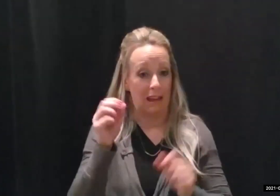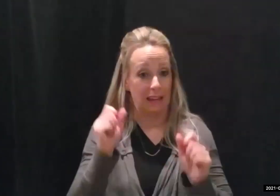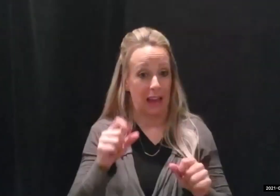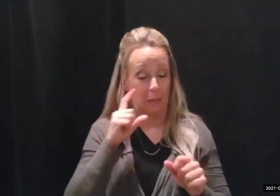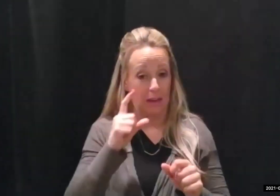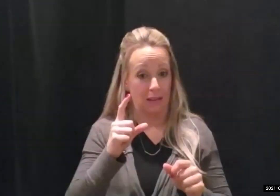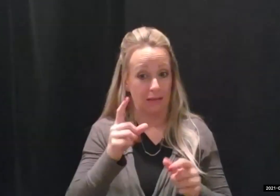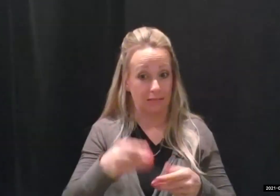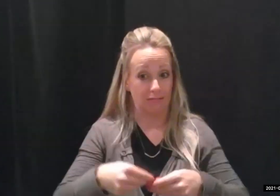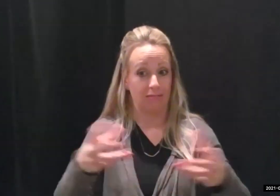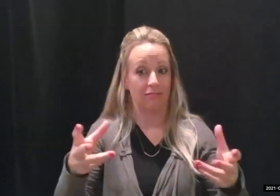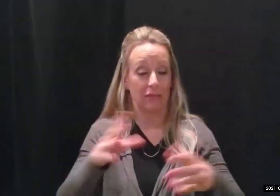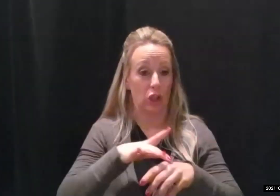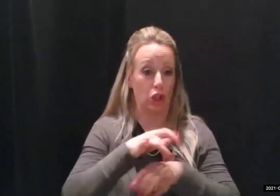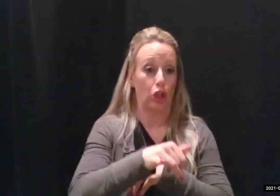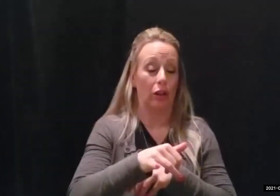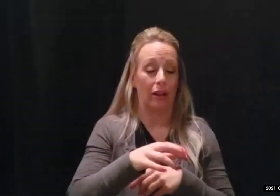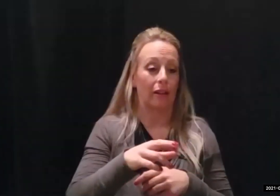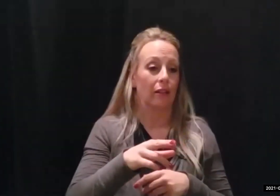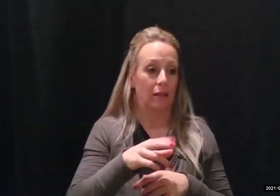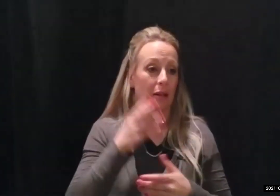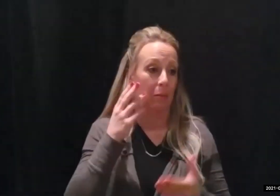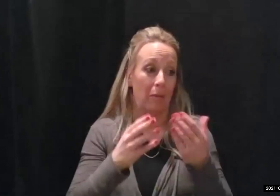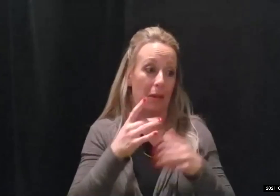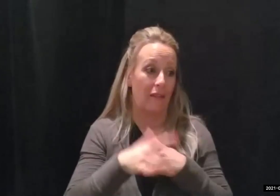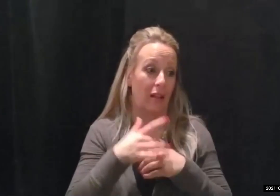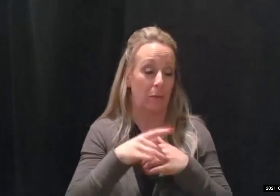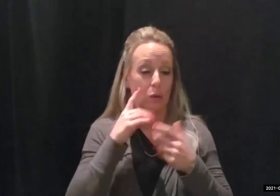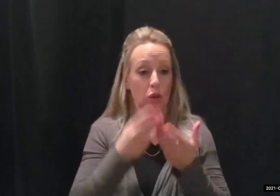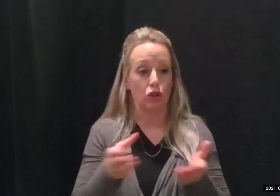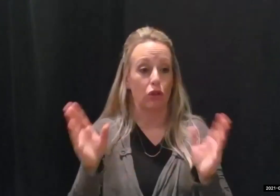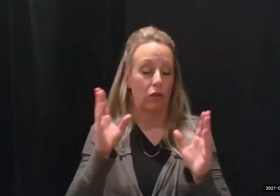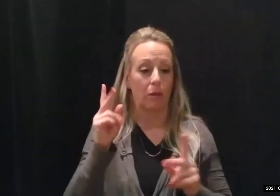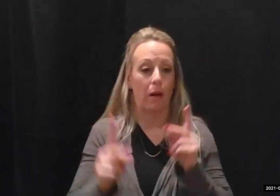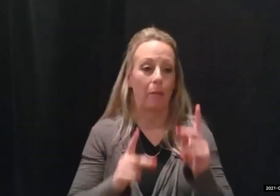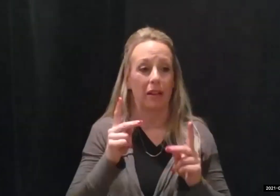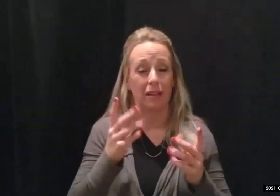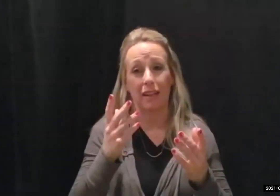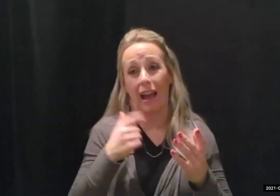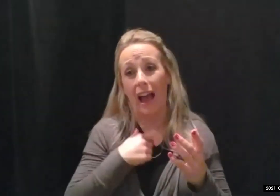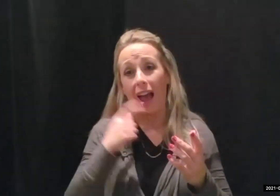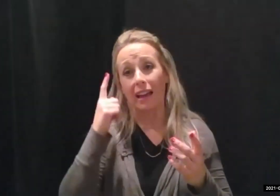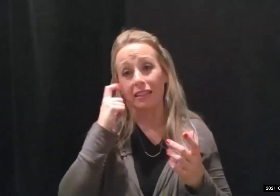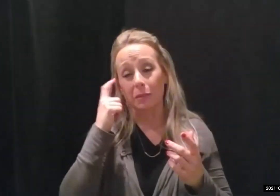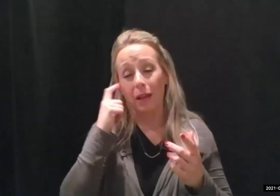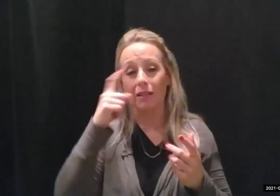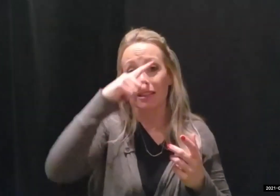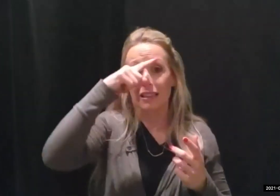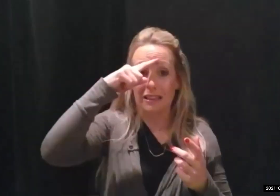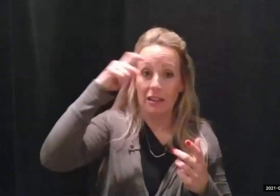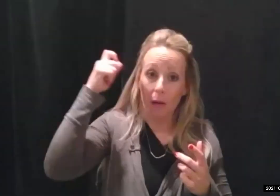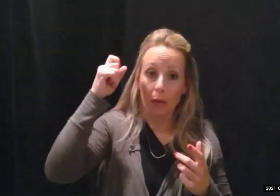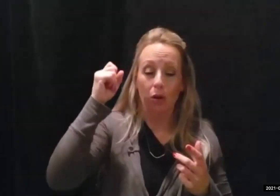the federal government was saying that it may be available to the general public by spring or perhaps summer, but I wouldn't be surprised to see the